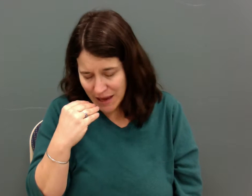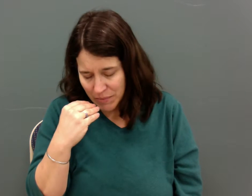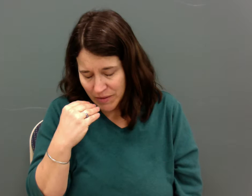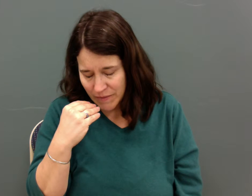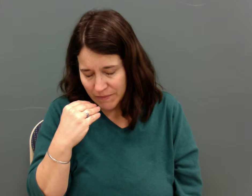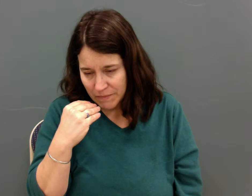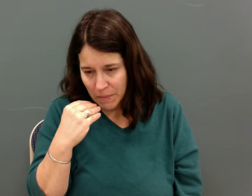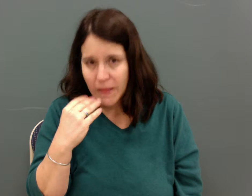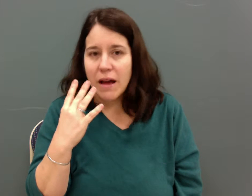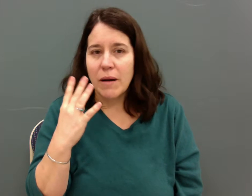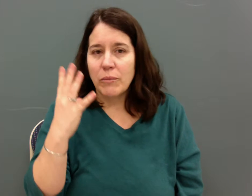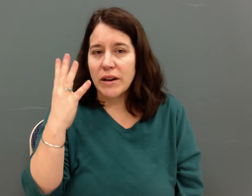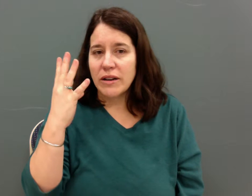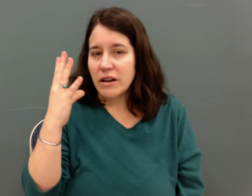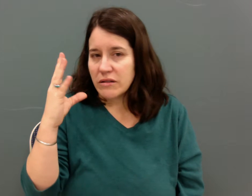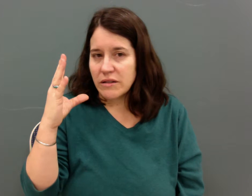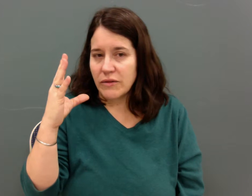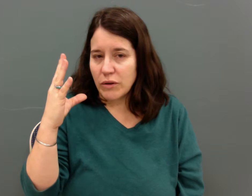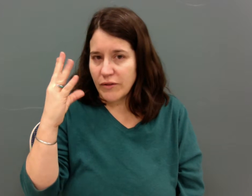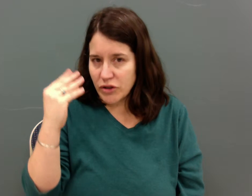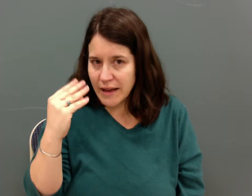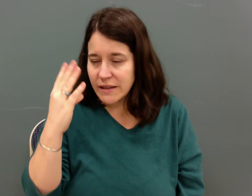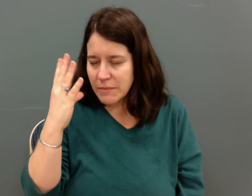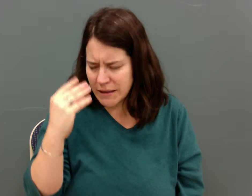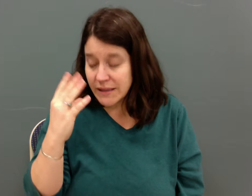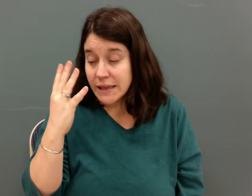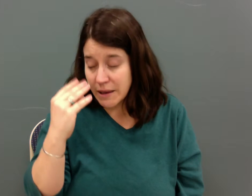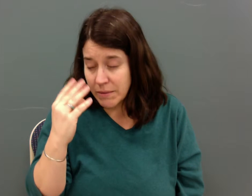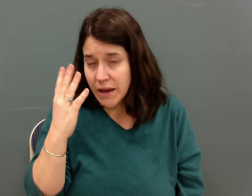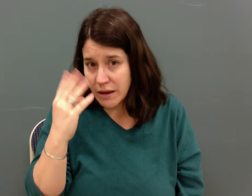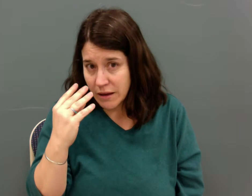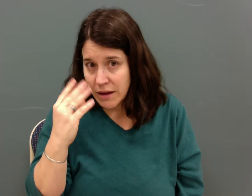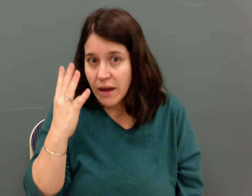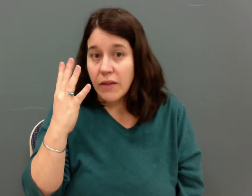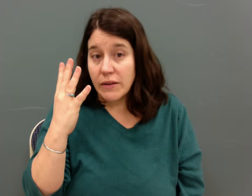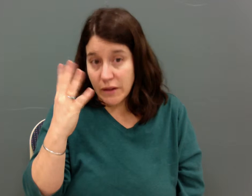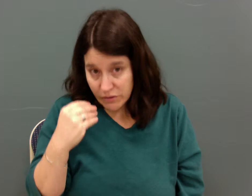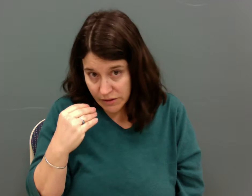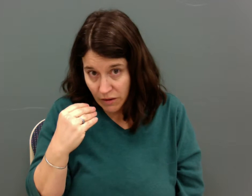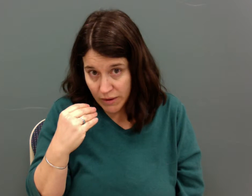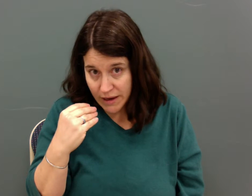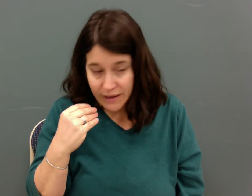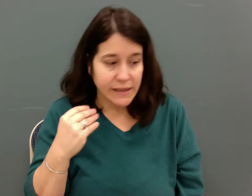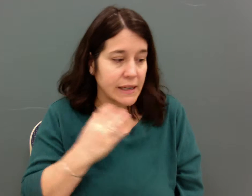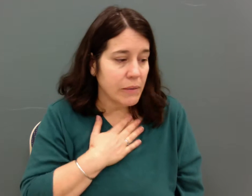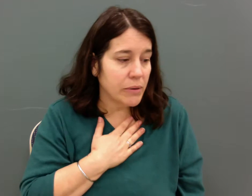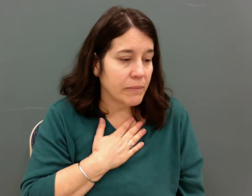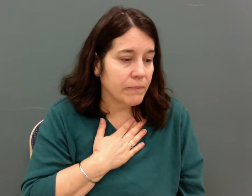sleep. We'd already talked in one of our first classes about sleepy. Then if it closes all the way down, it's sleep.